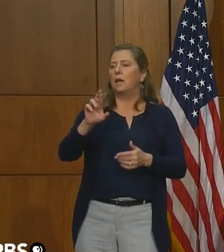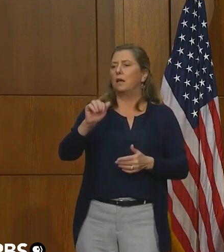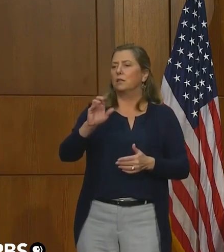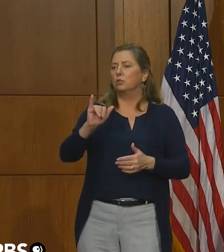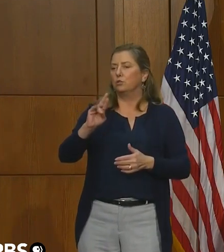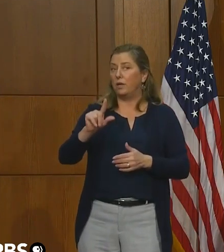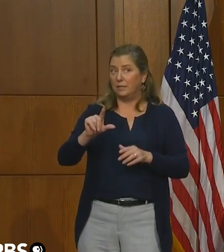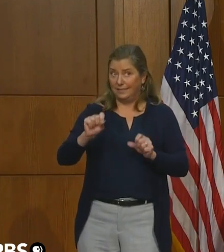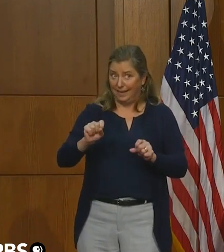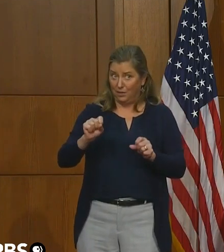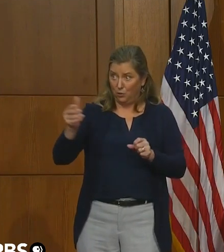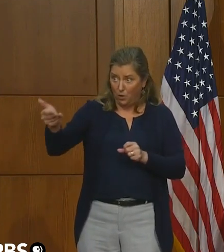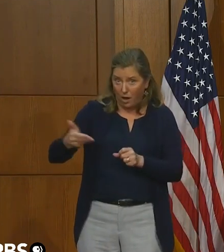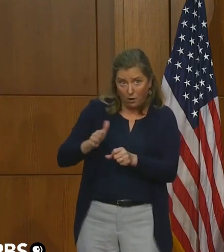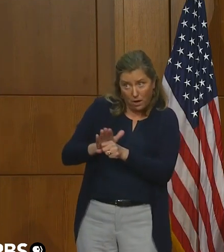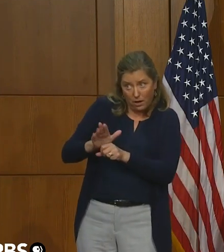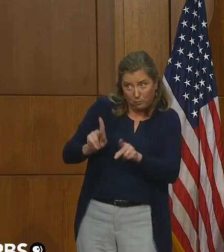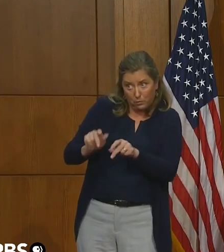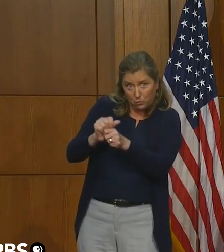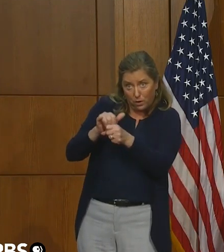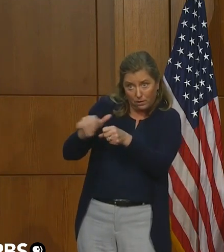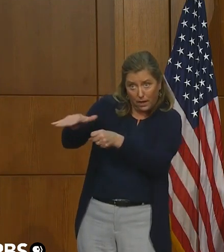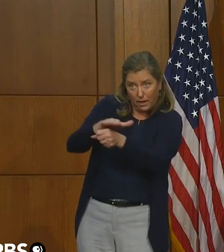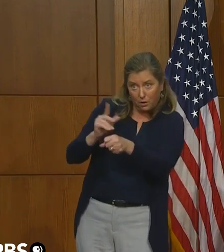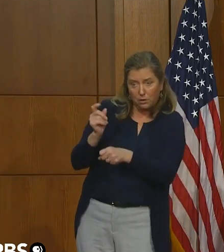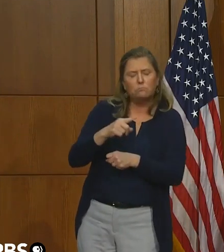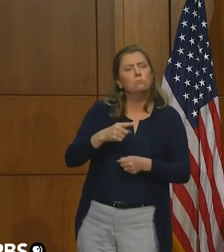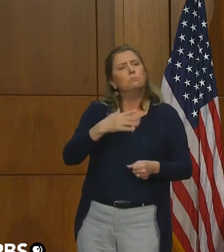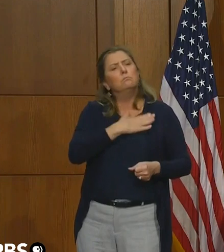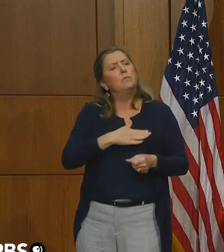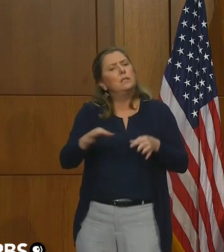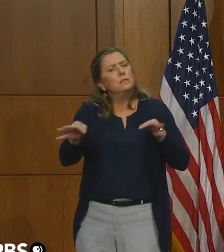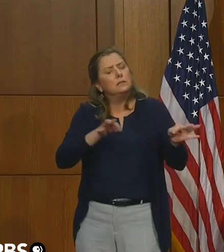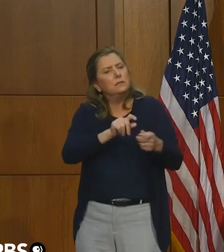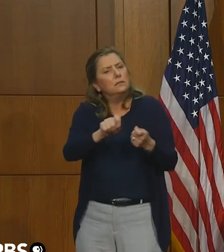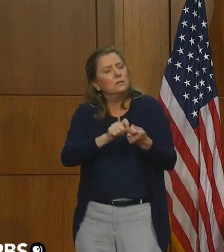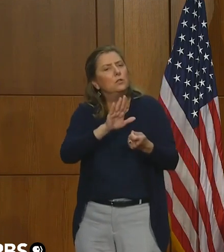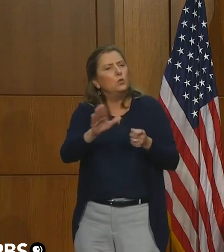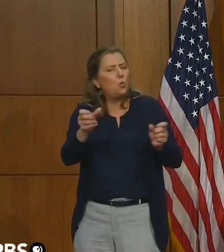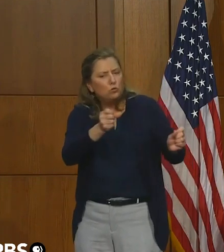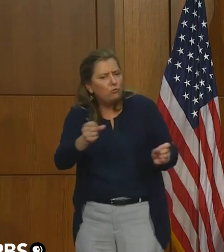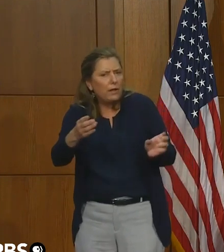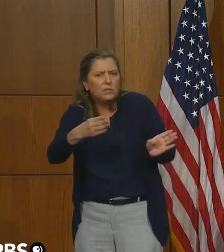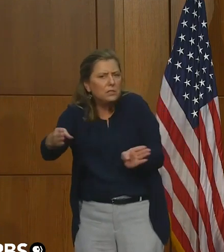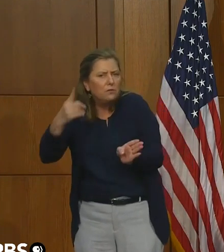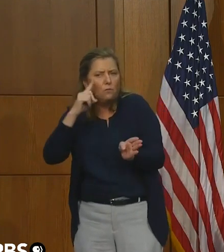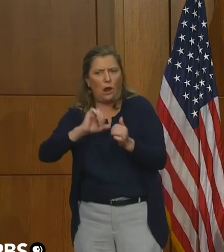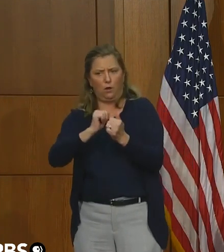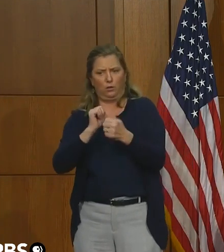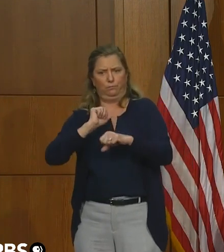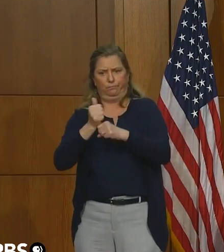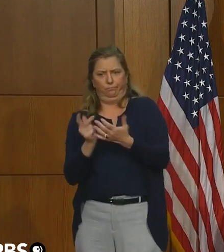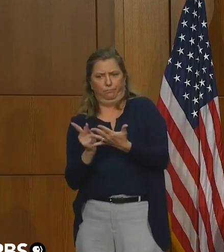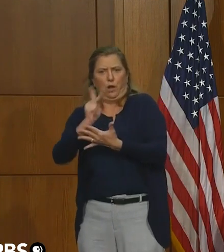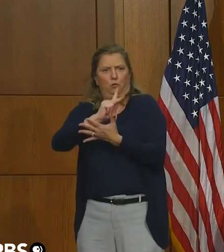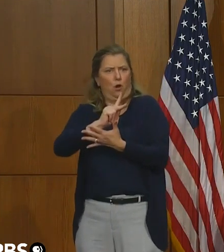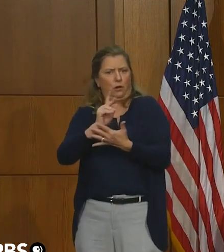enough contact tracers for the region. Can you explain specifically your strategy for prioritizing those